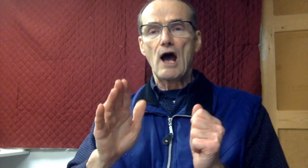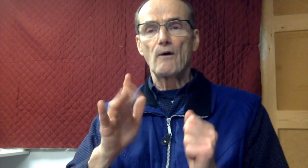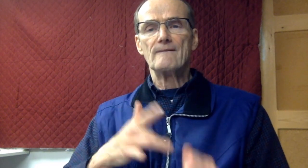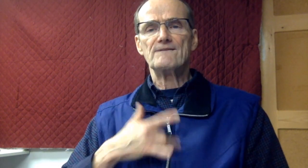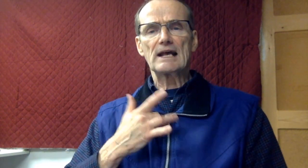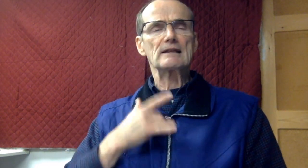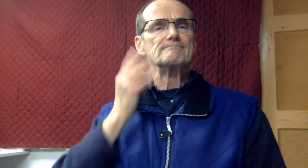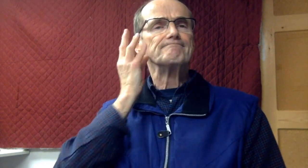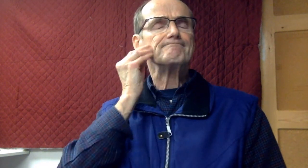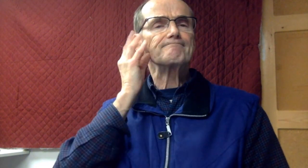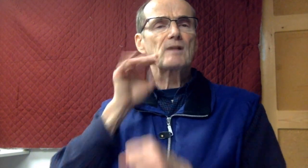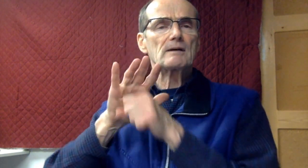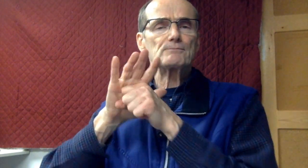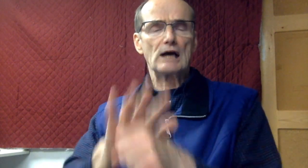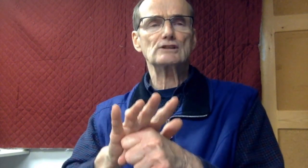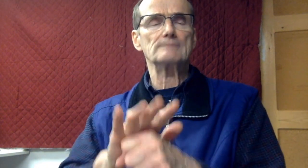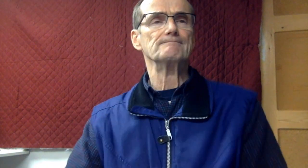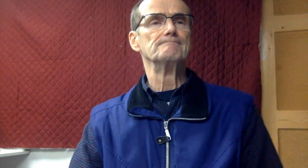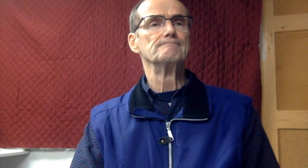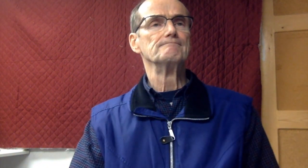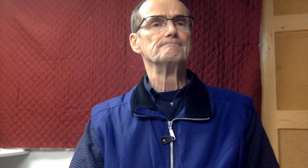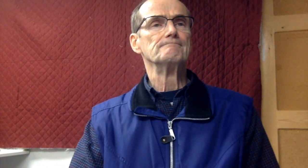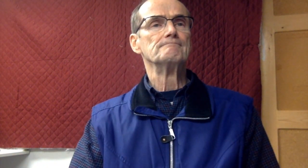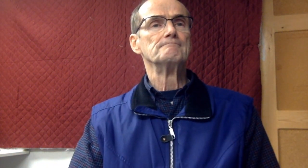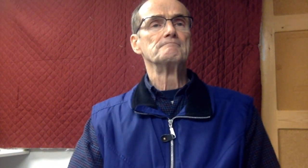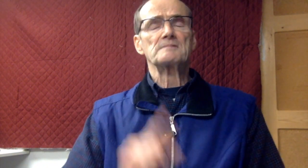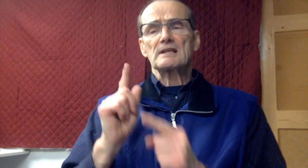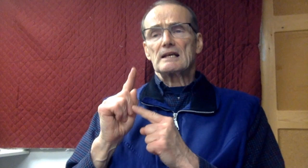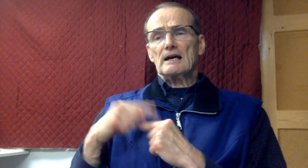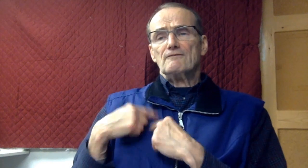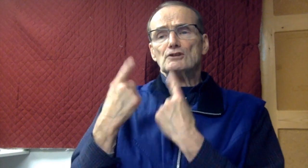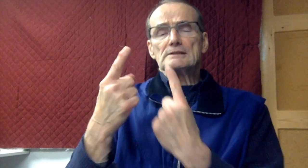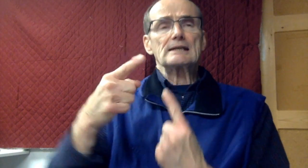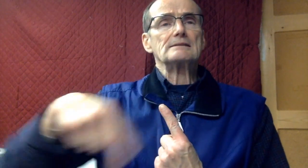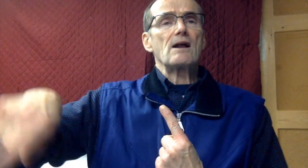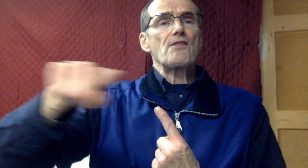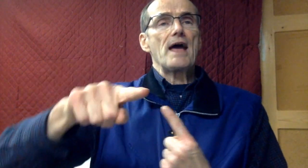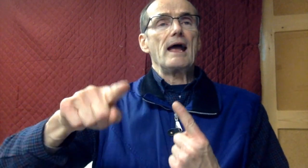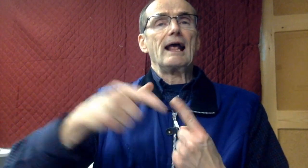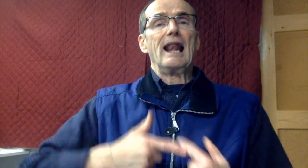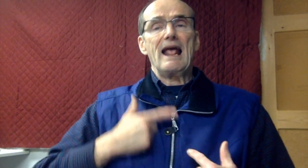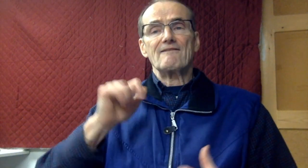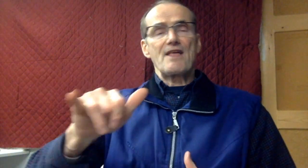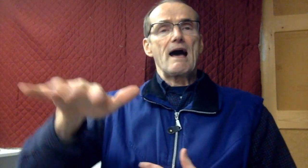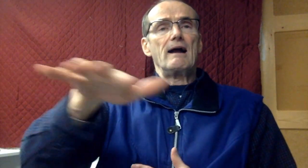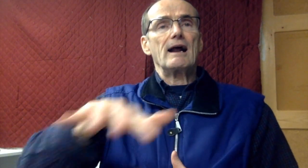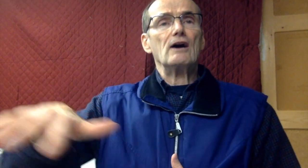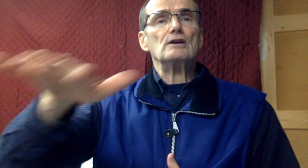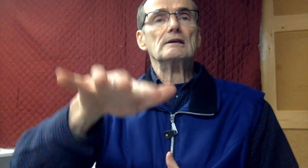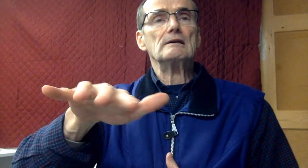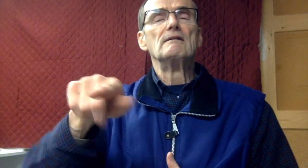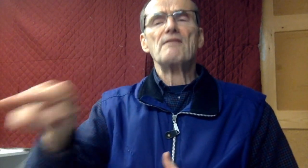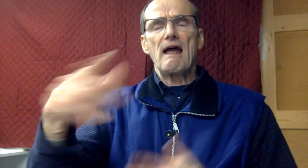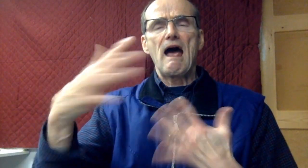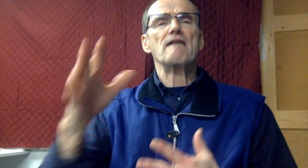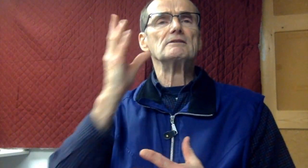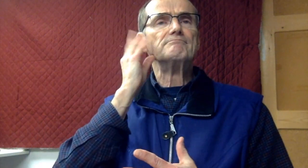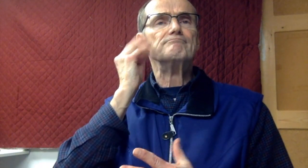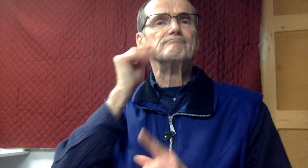I will plant them so that they may dwell in their place without further disturbance. Neither shall the wicked continue to